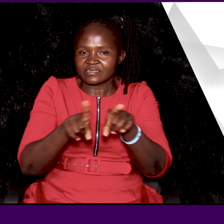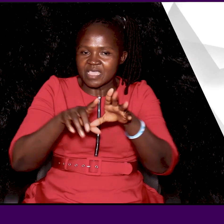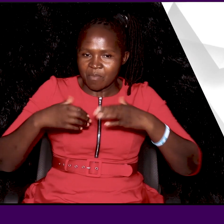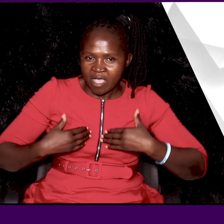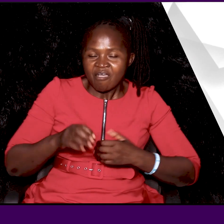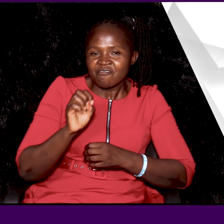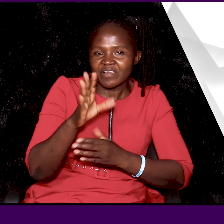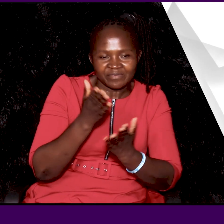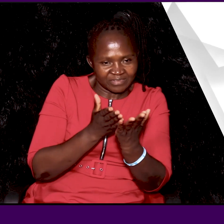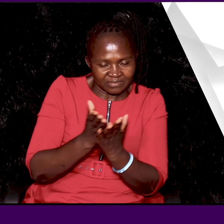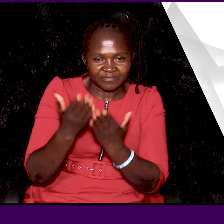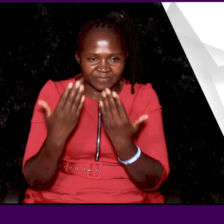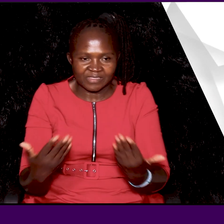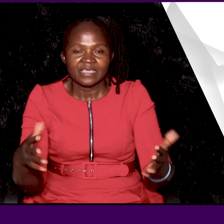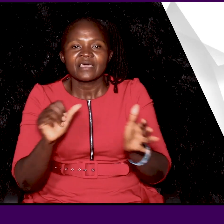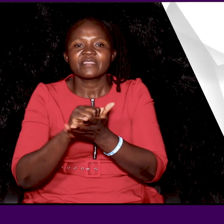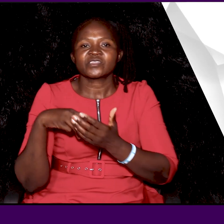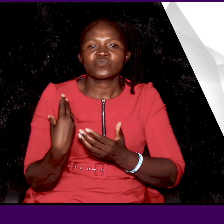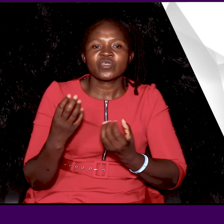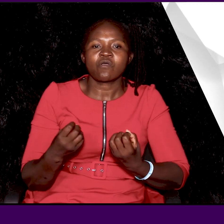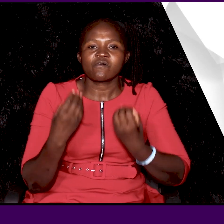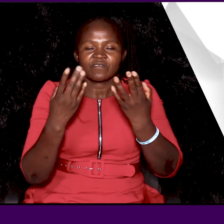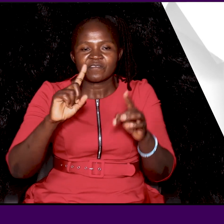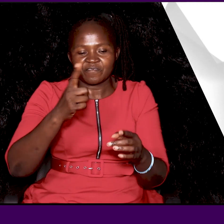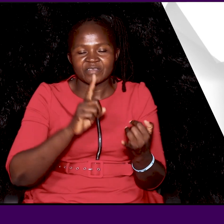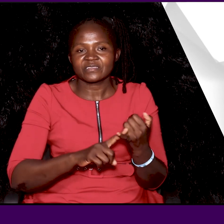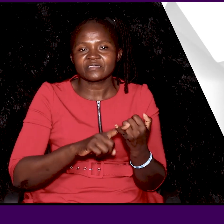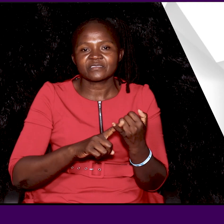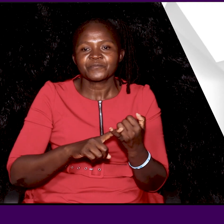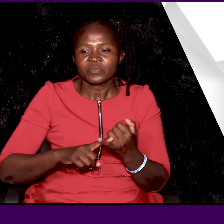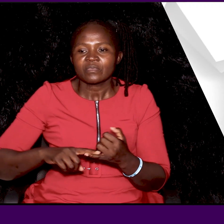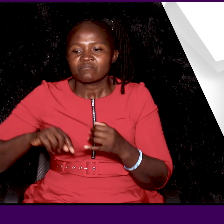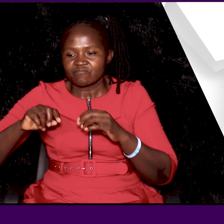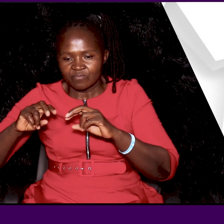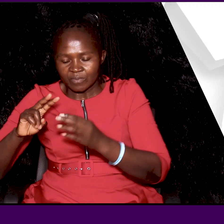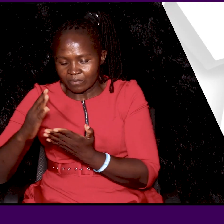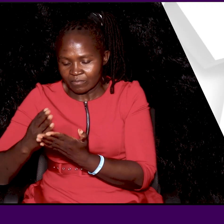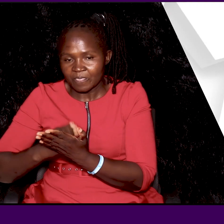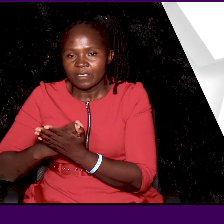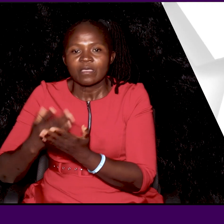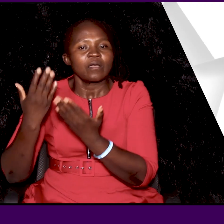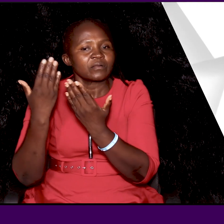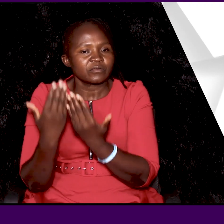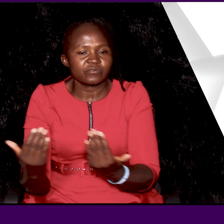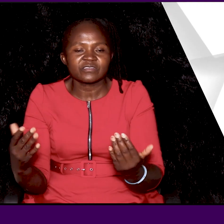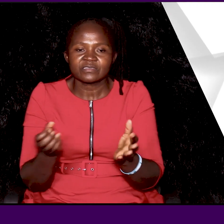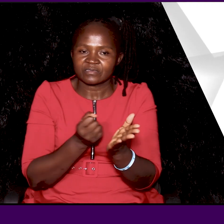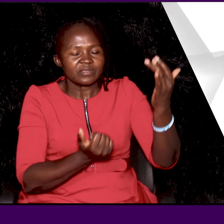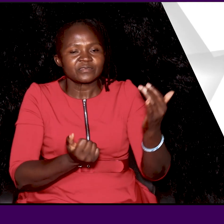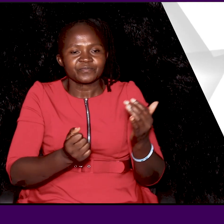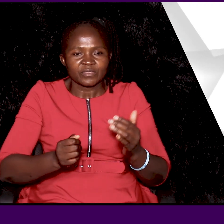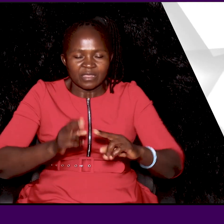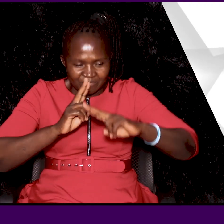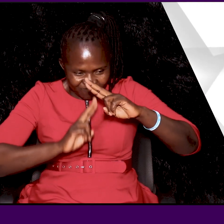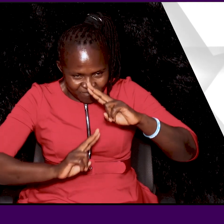have 5 services that we offer. The first service is procurement of goods and services. The requirement is adherence